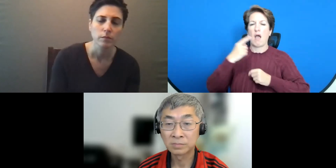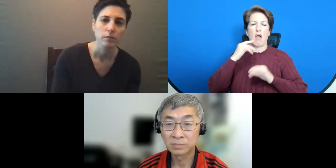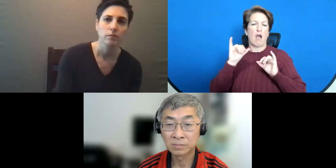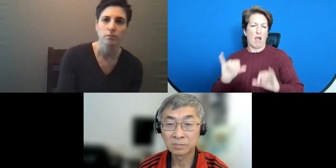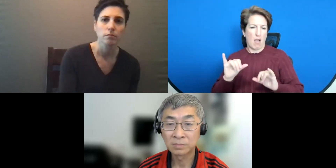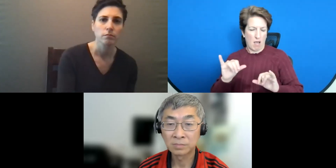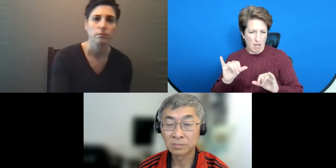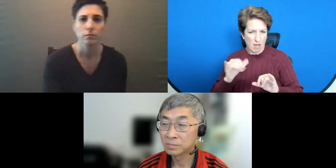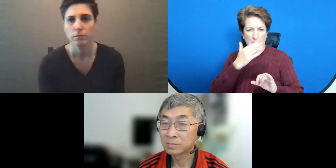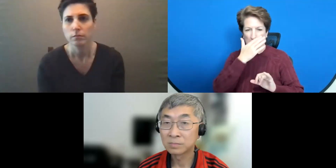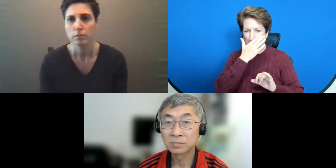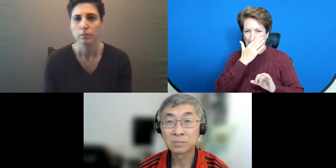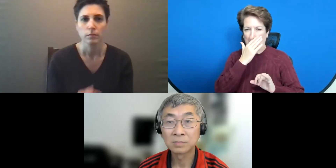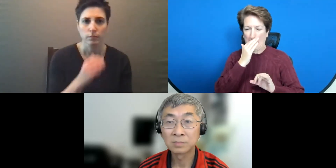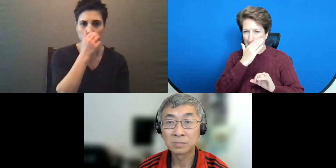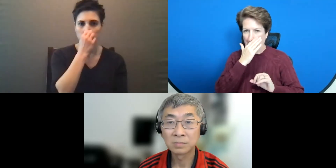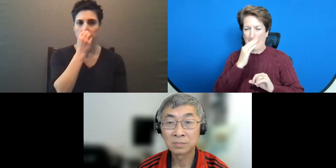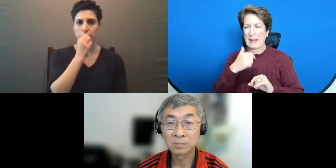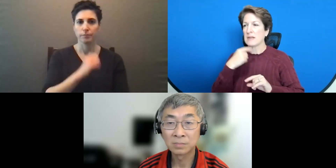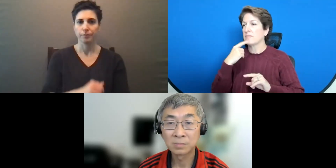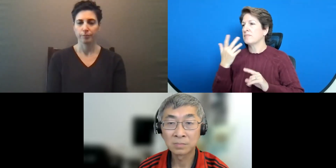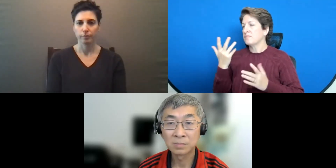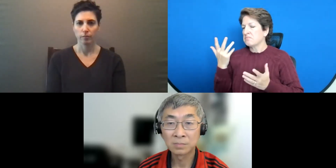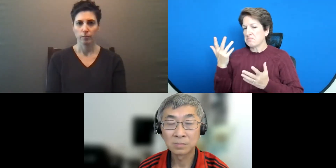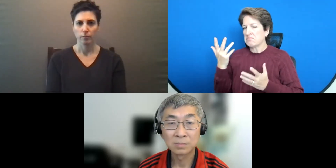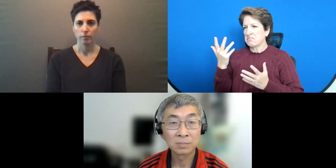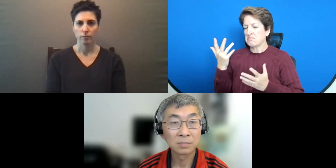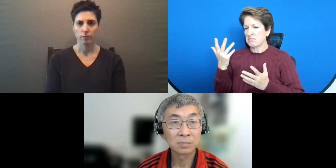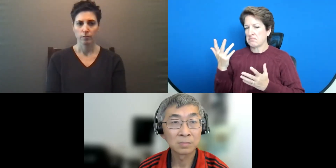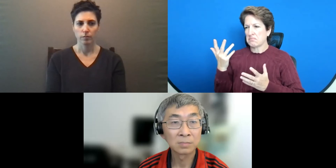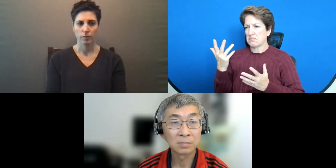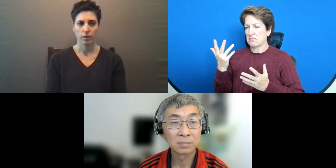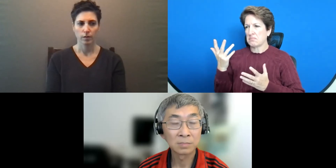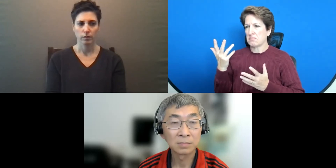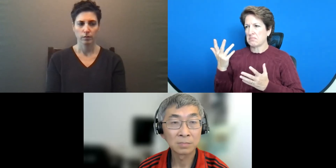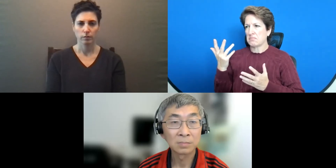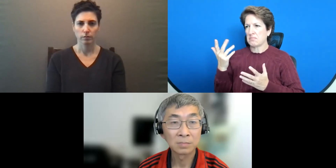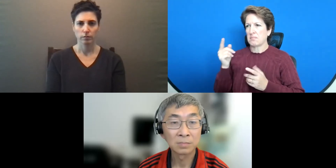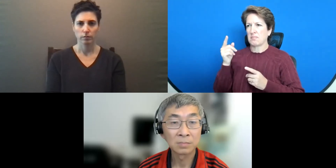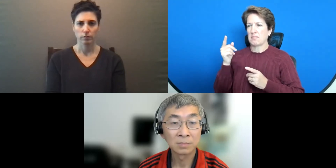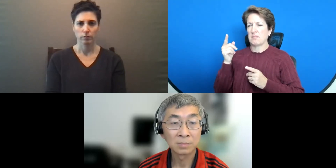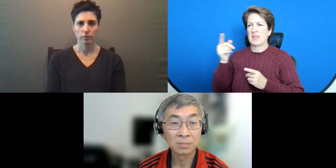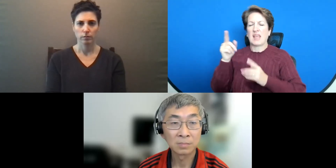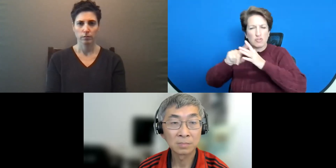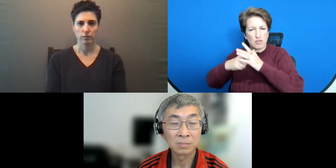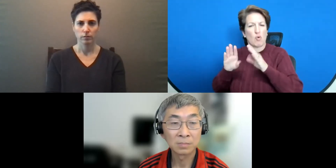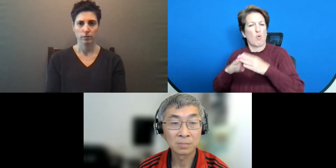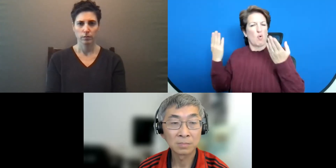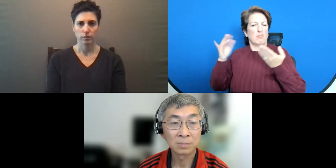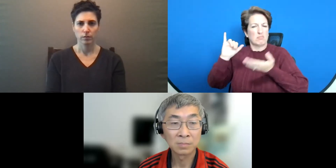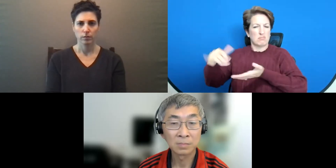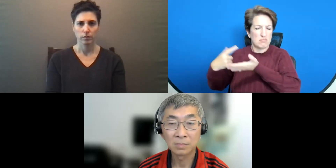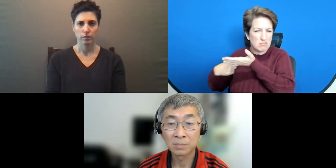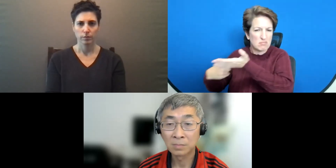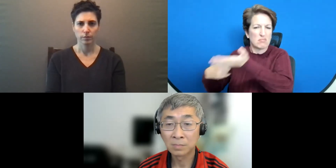take a vaccine. You can figure it out by talking that they are just getting. And then we have the another information about